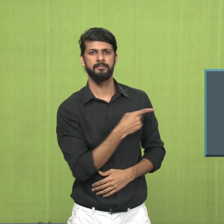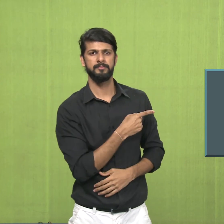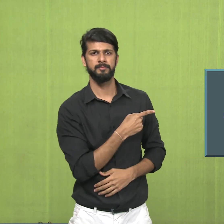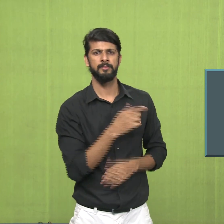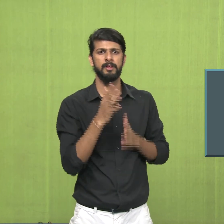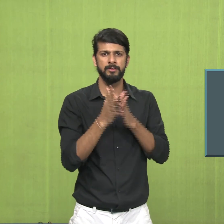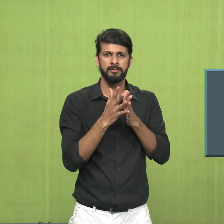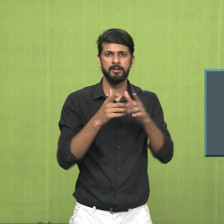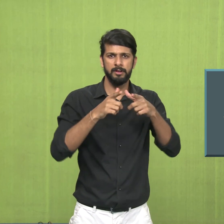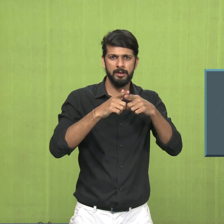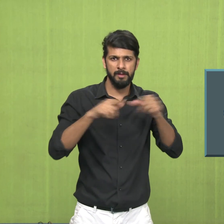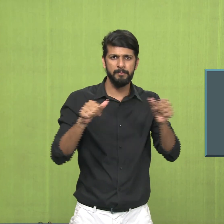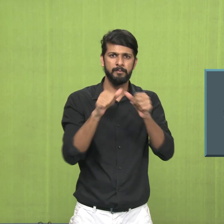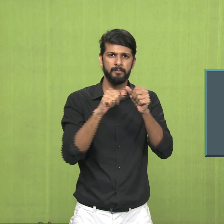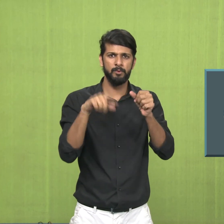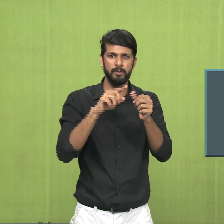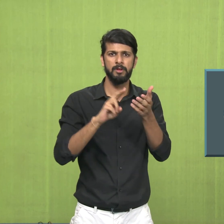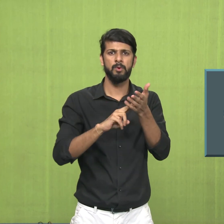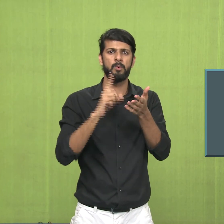at signlanguage@ac.in,